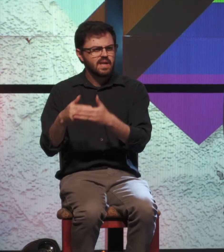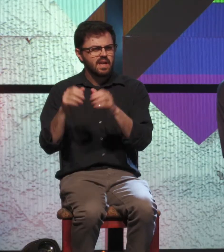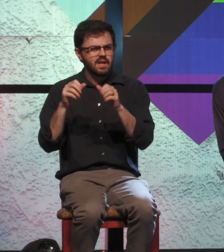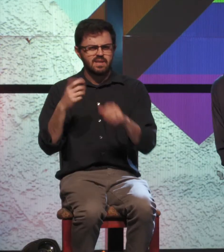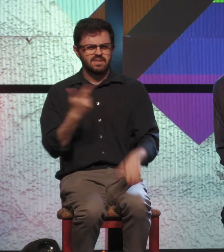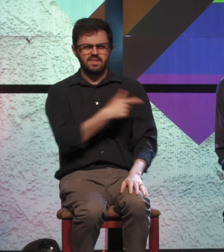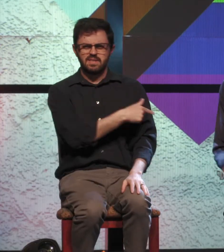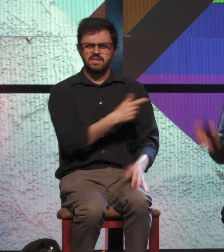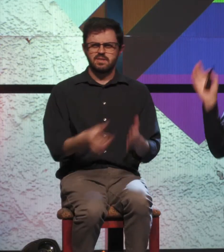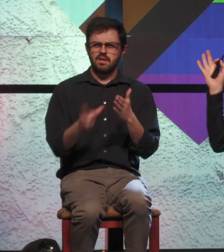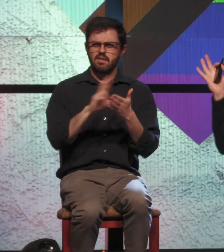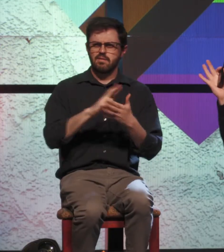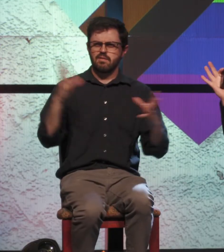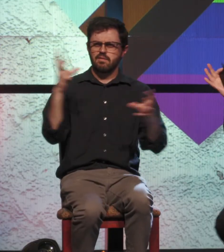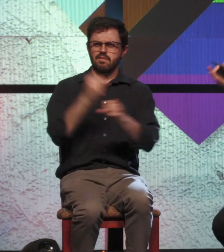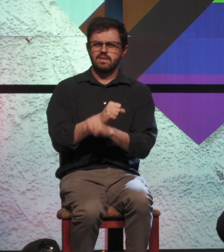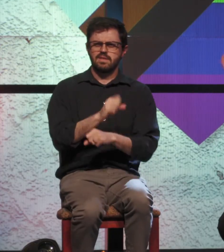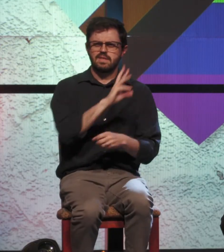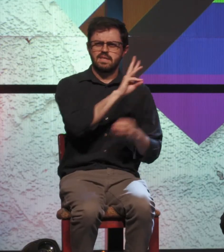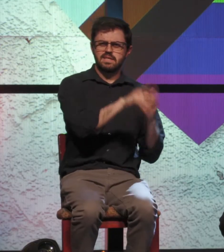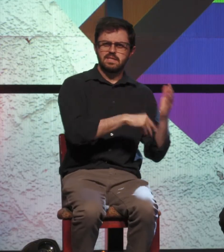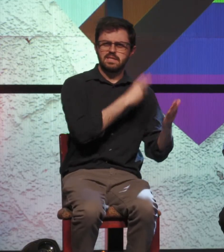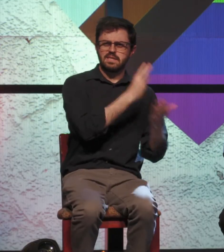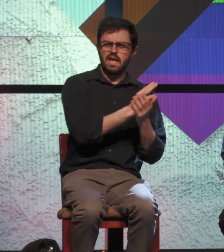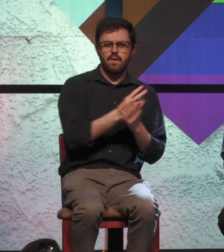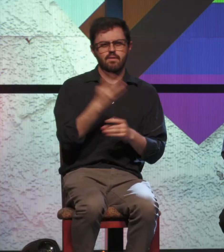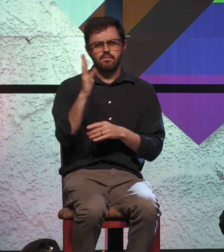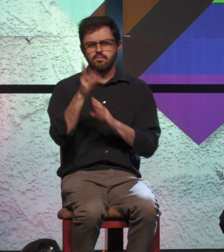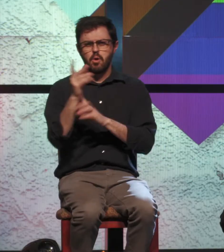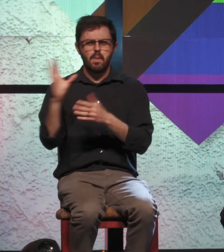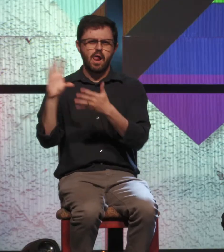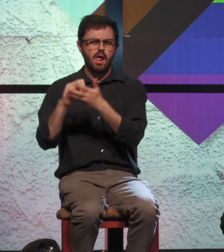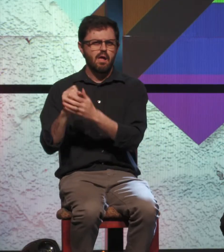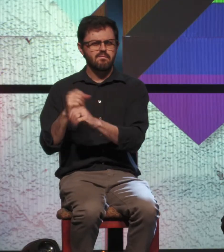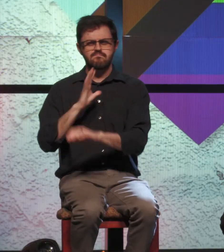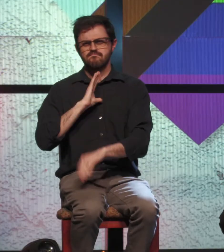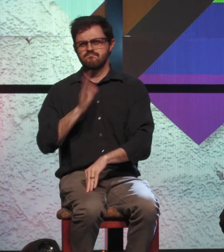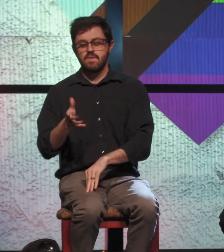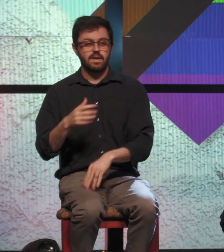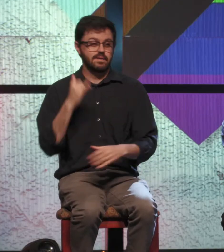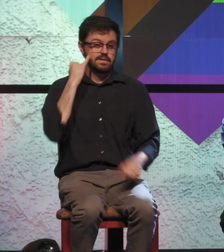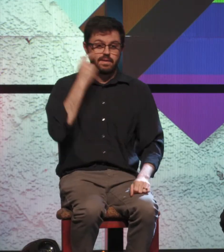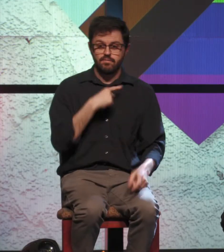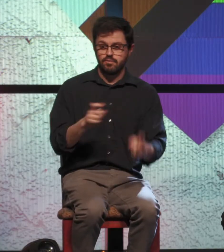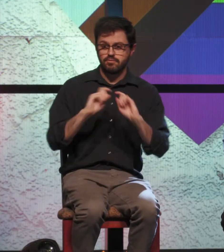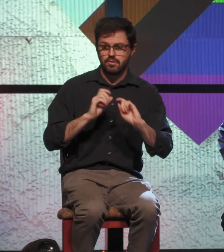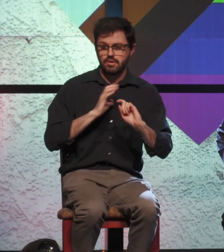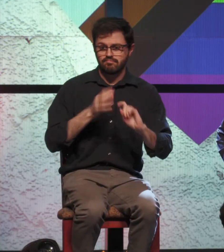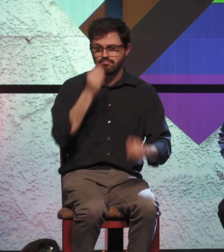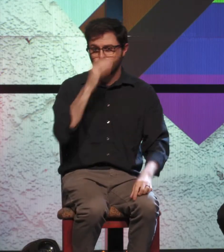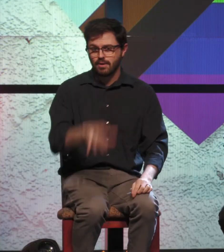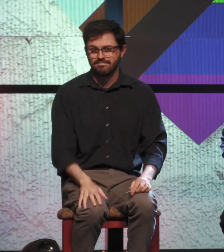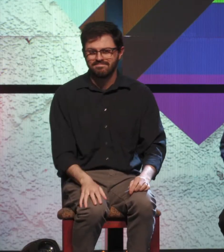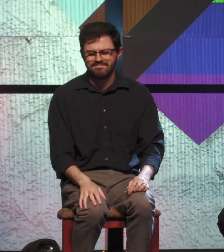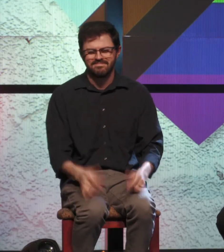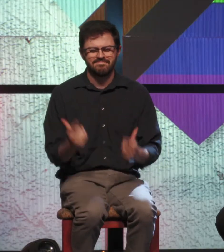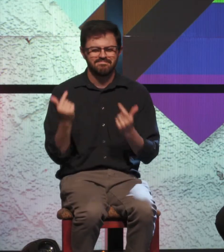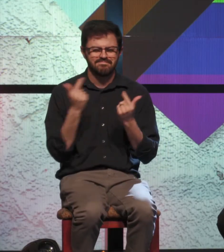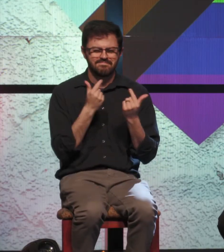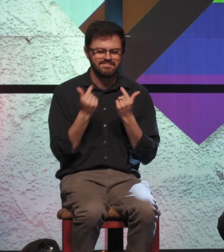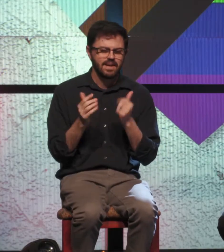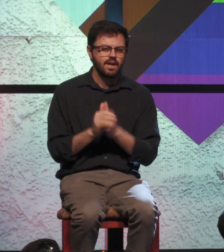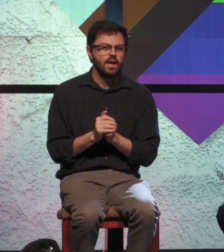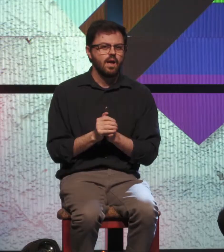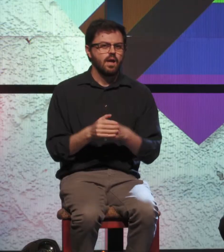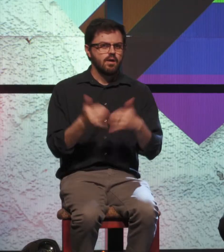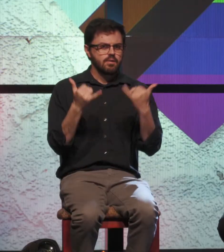know? So as long as you give online, that's fine. It doesn't bother me one bit. So, all right. So today I want to have